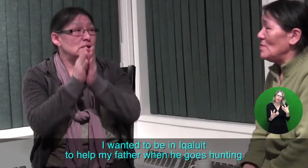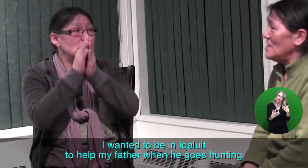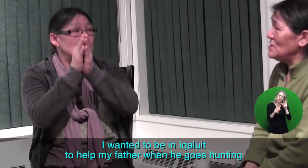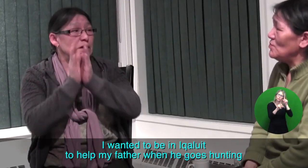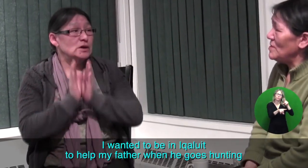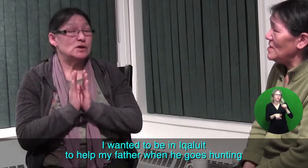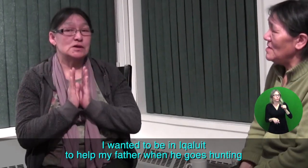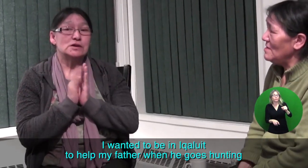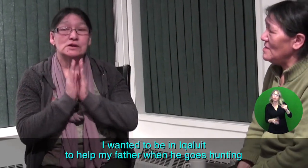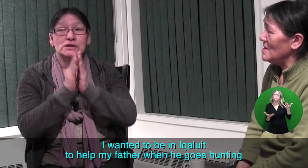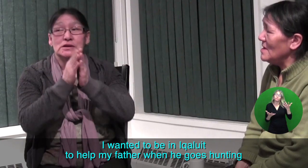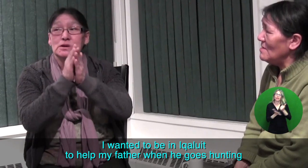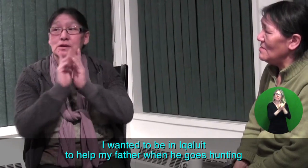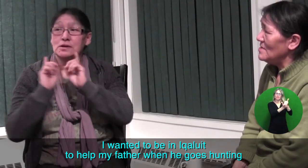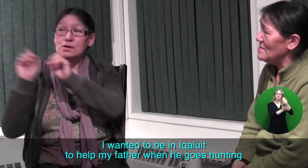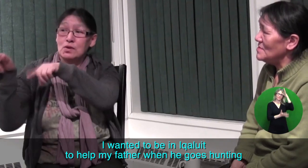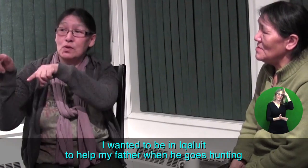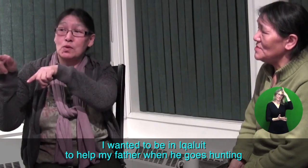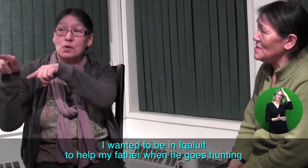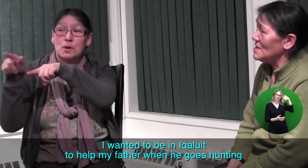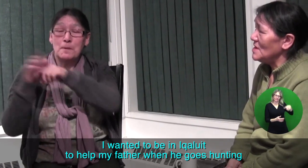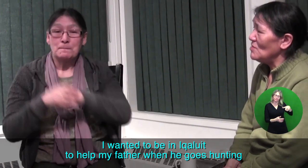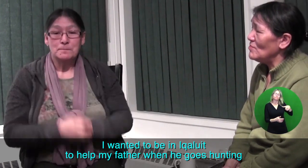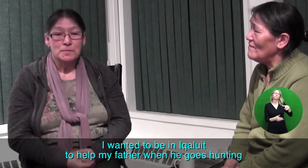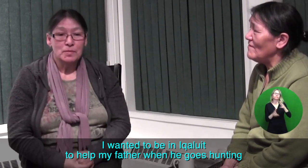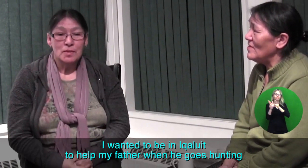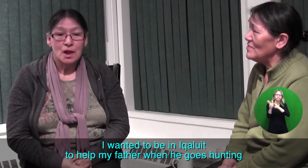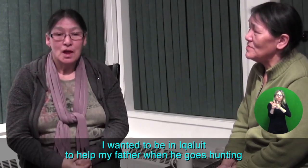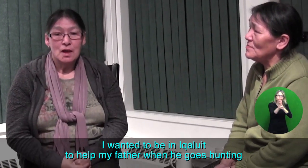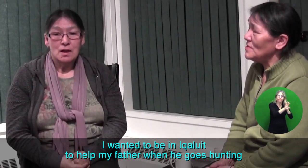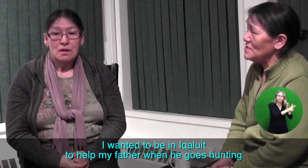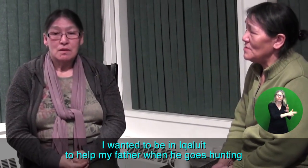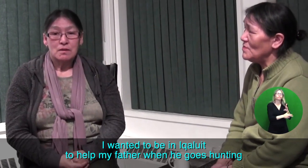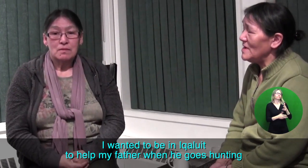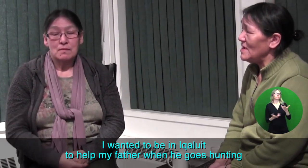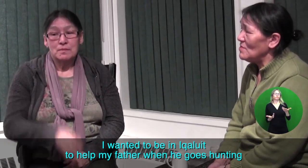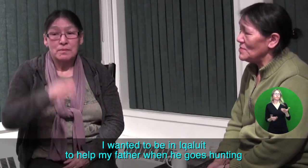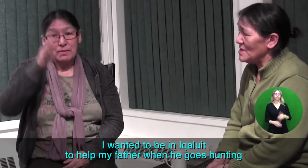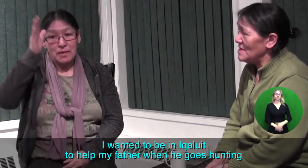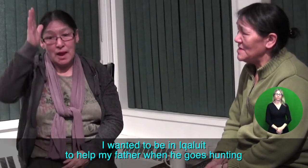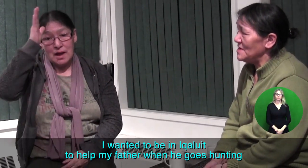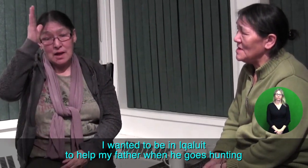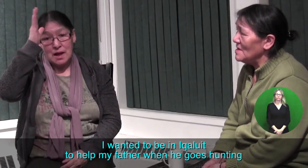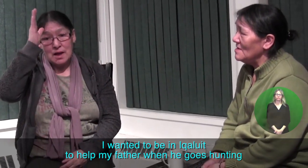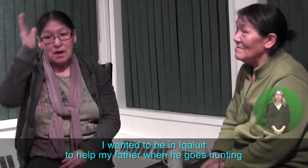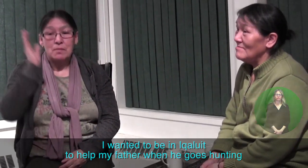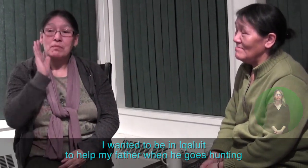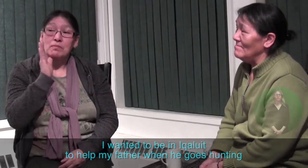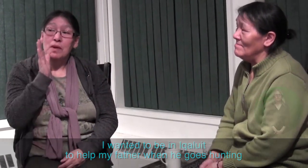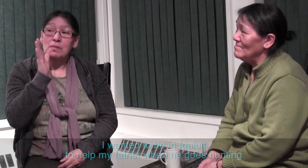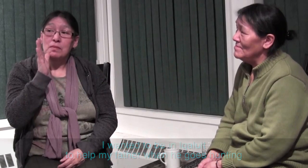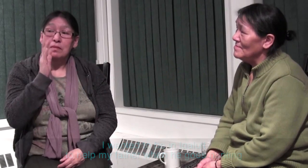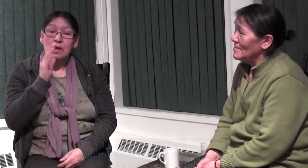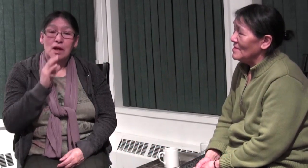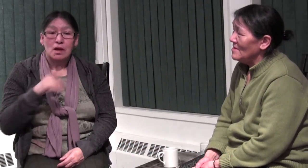She wanted to be in the Kawtysie so she can help her father when he goes hunting.